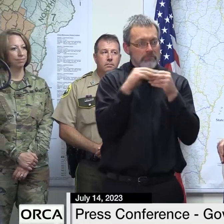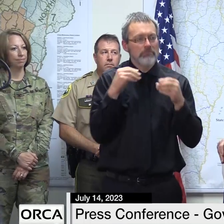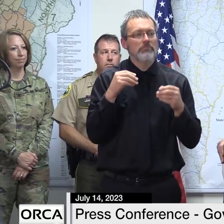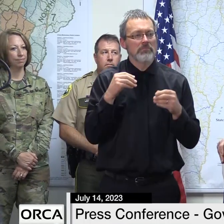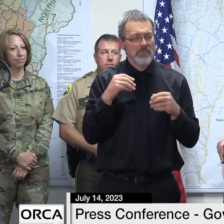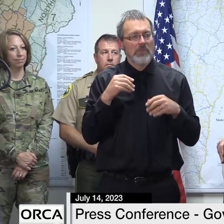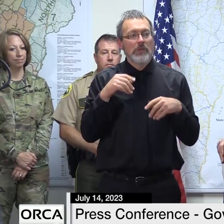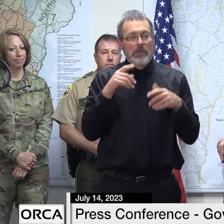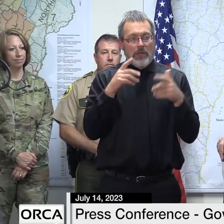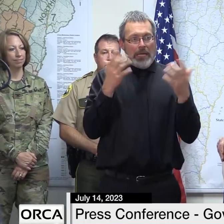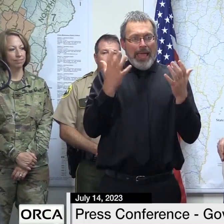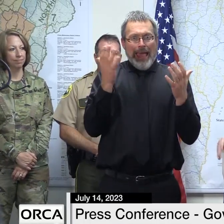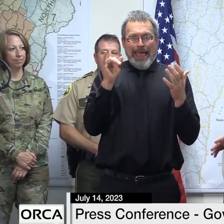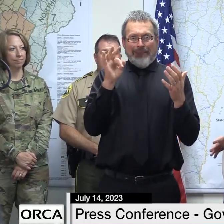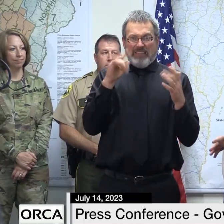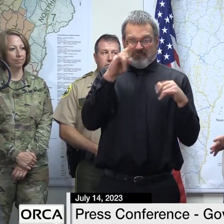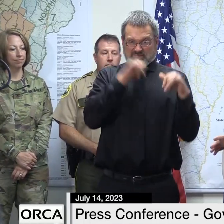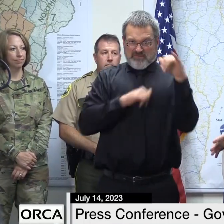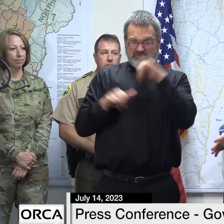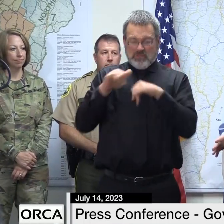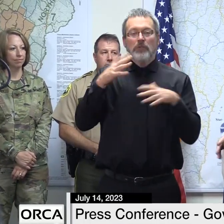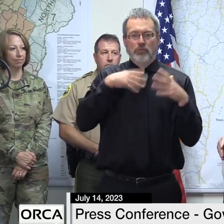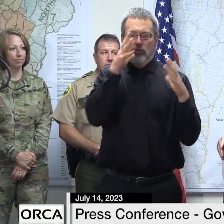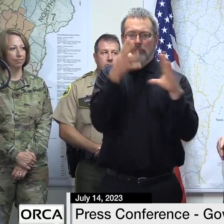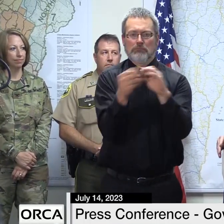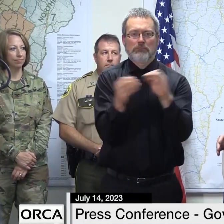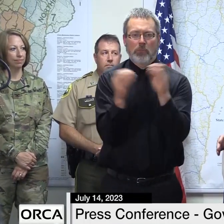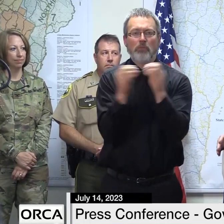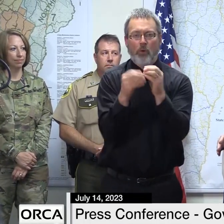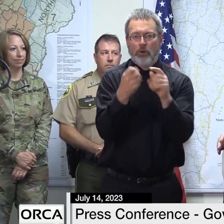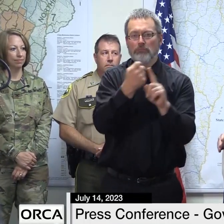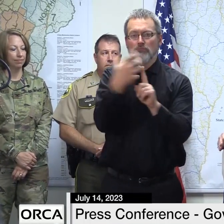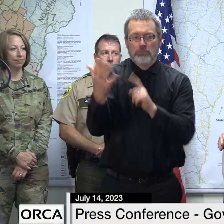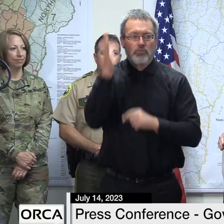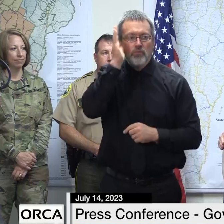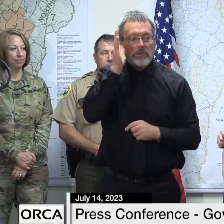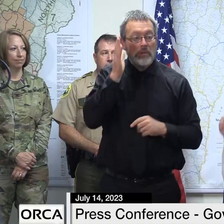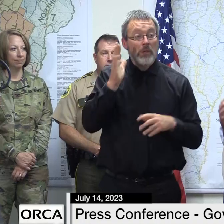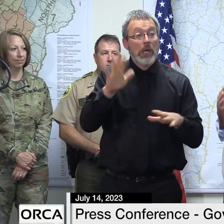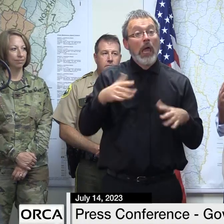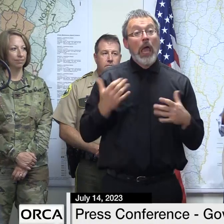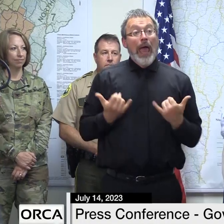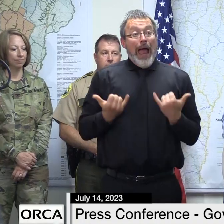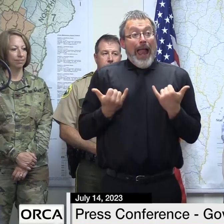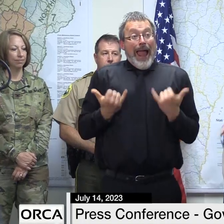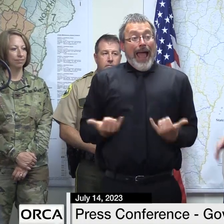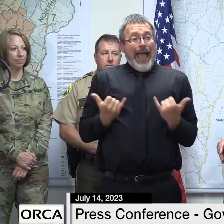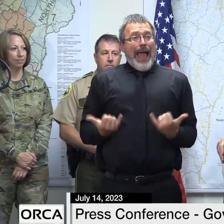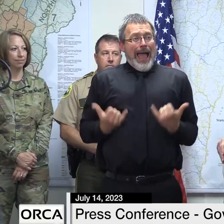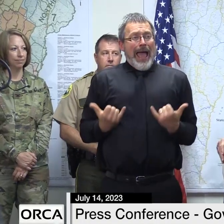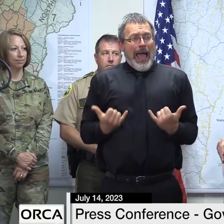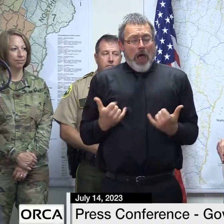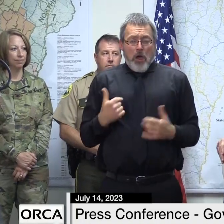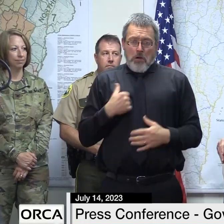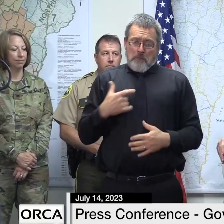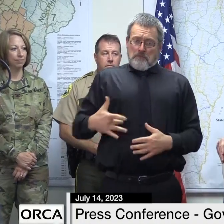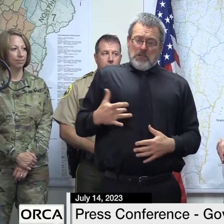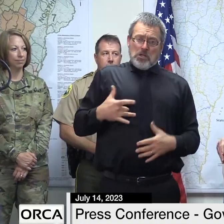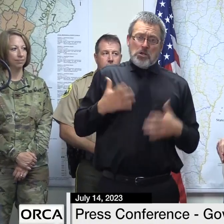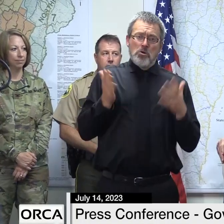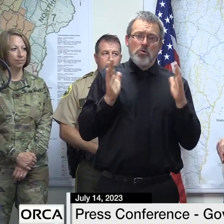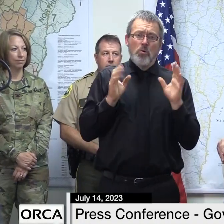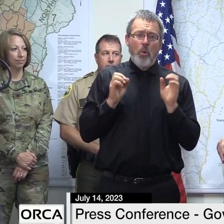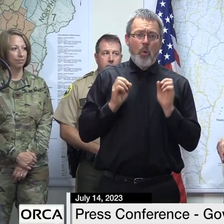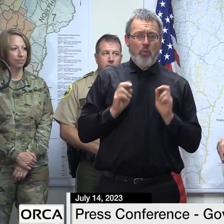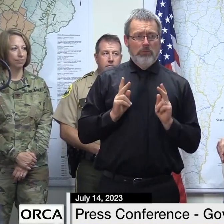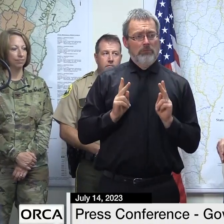when there's another event. But again, at this point, we're in pretty good shape. The streams